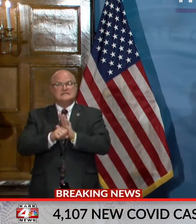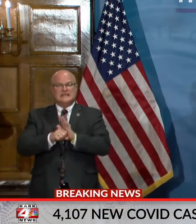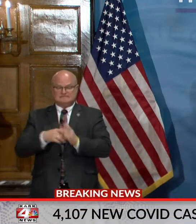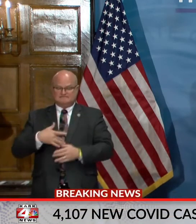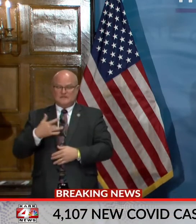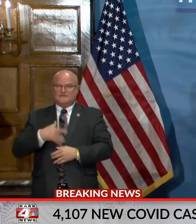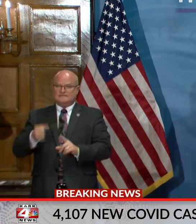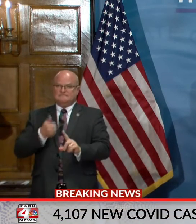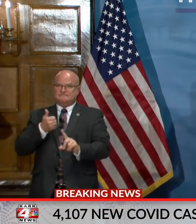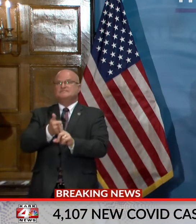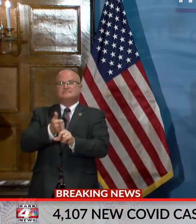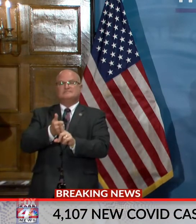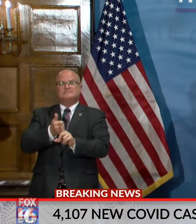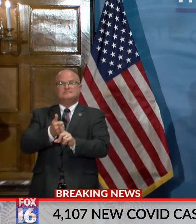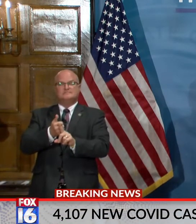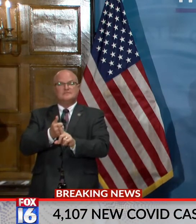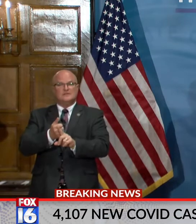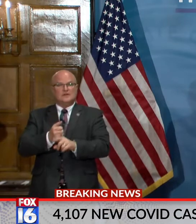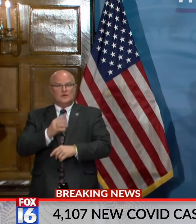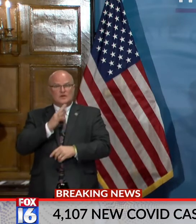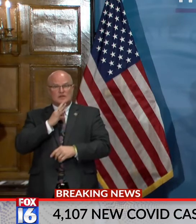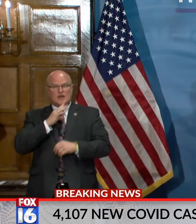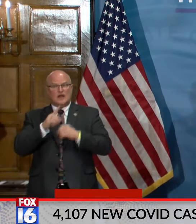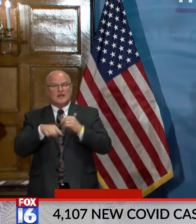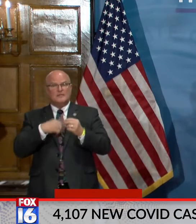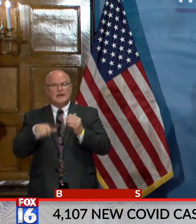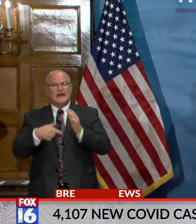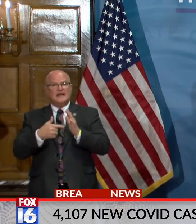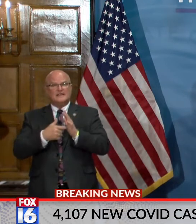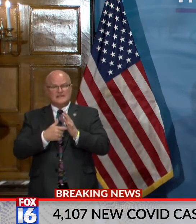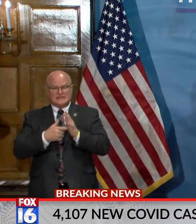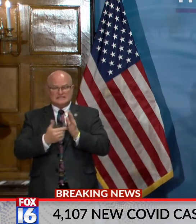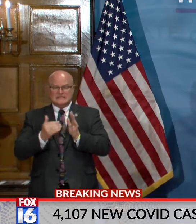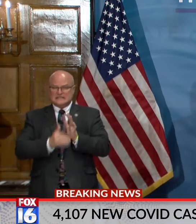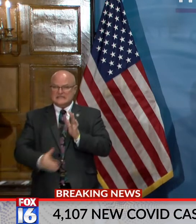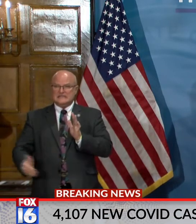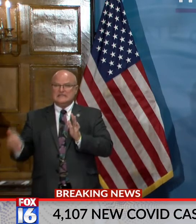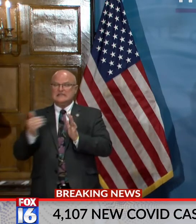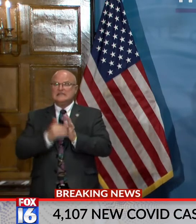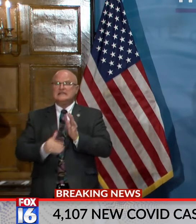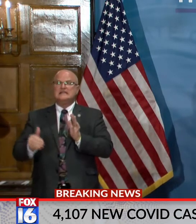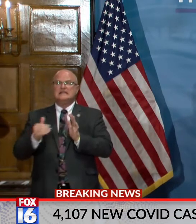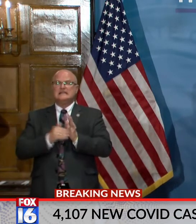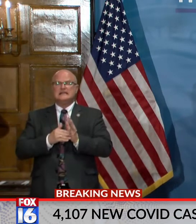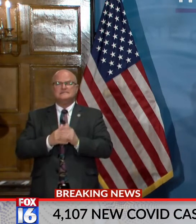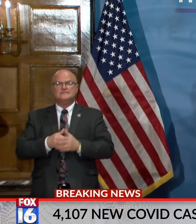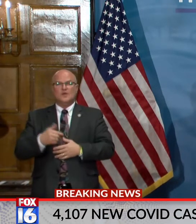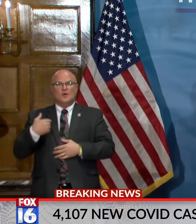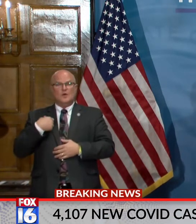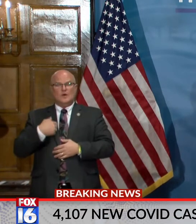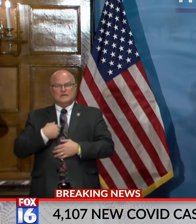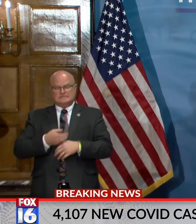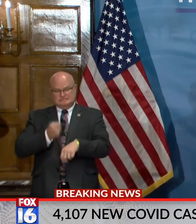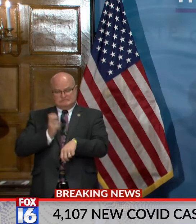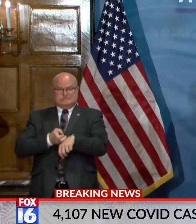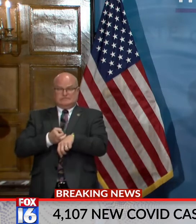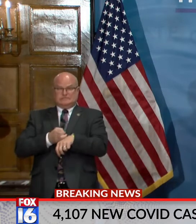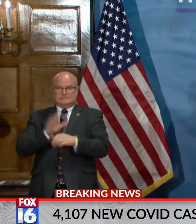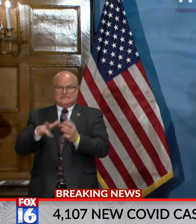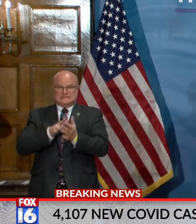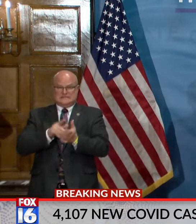an impact. We talk about this iteratively and repetitively. We were at a very tough moment in central